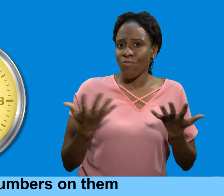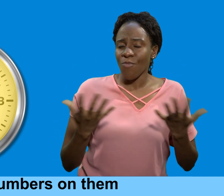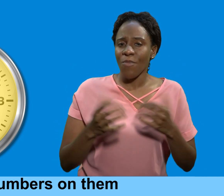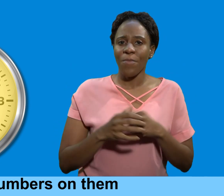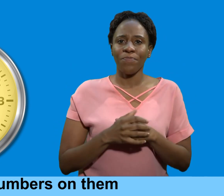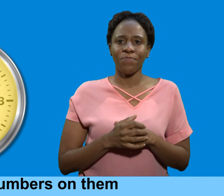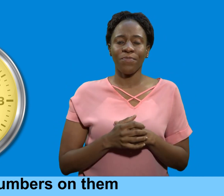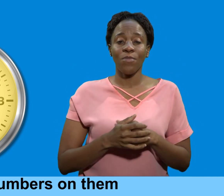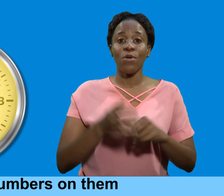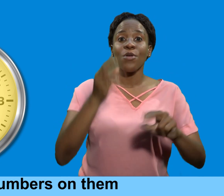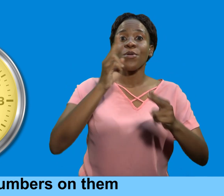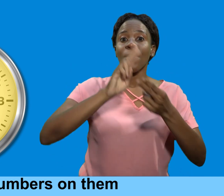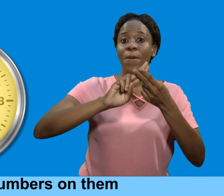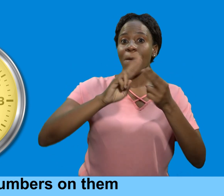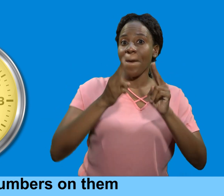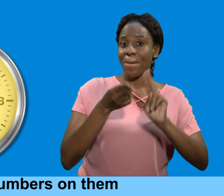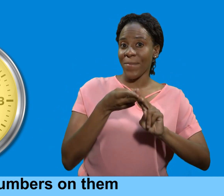Clocks have numbers on them,